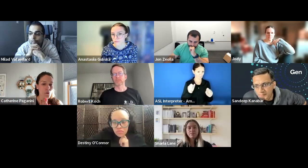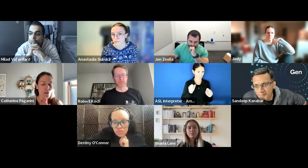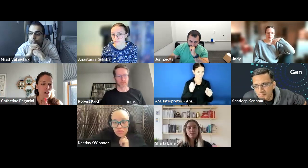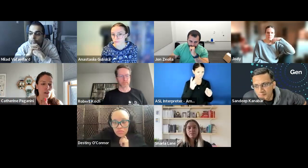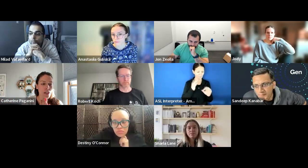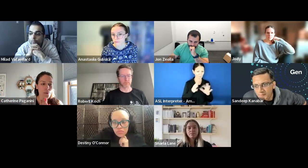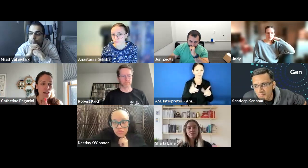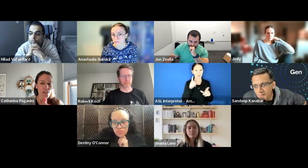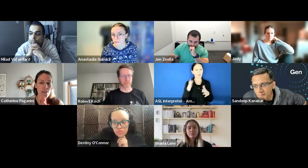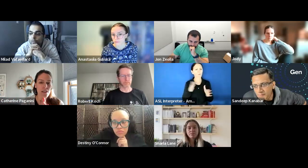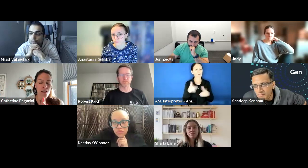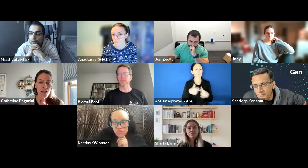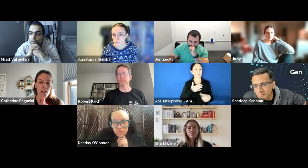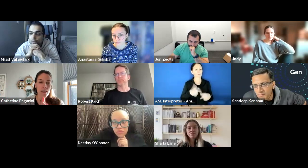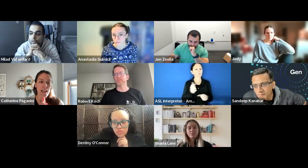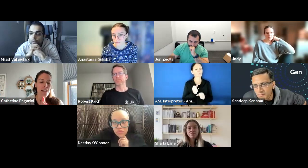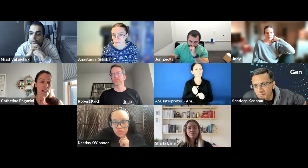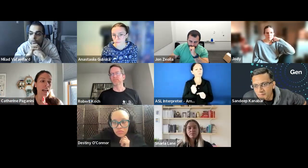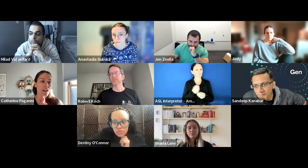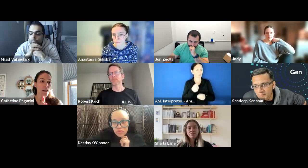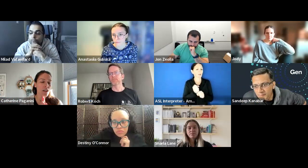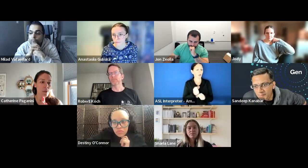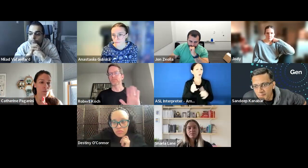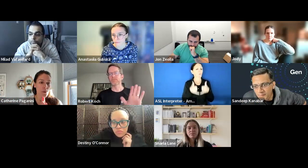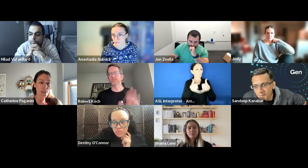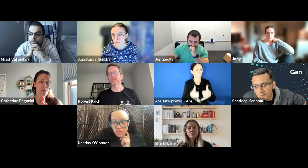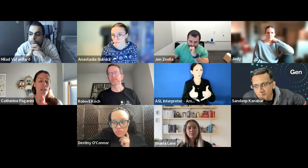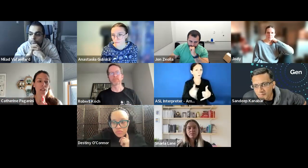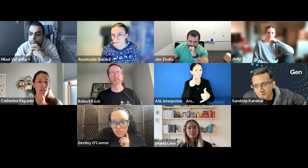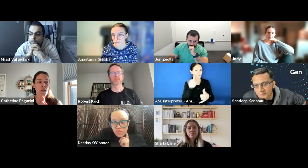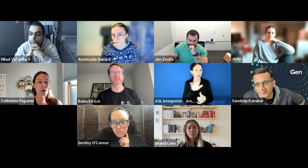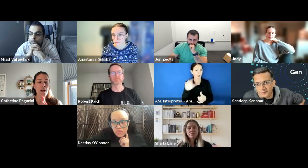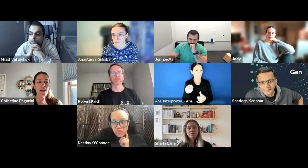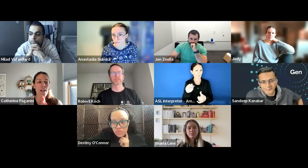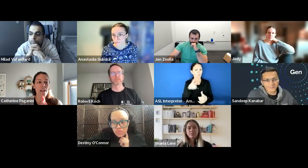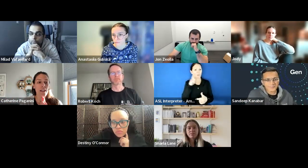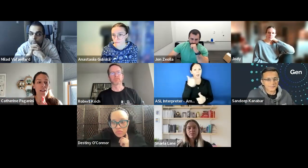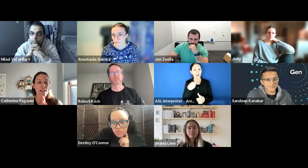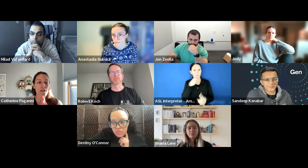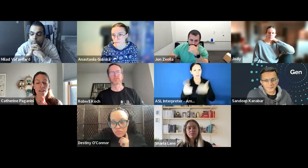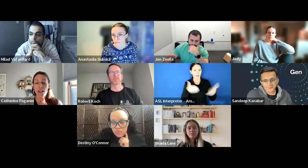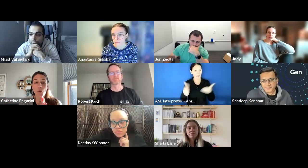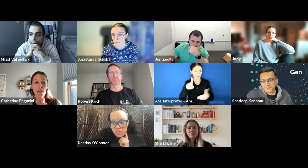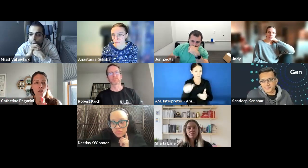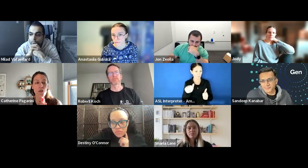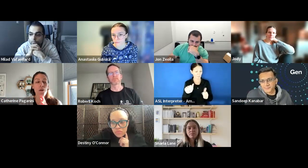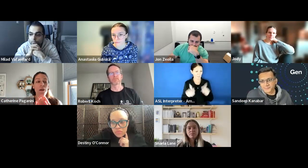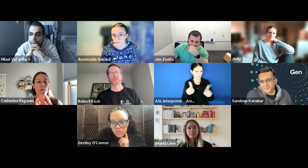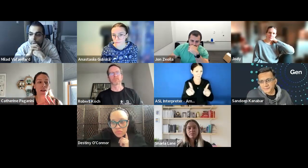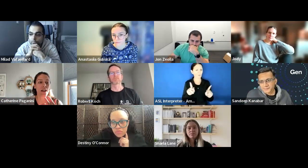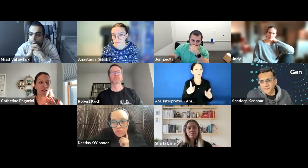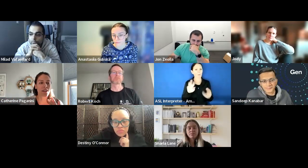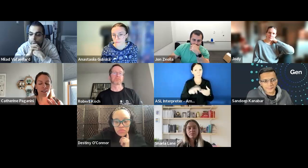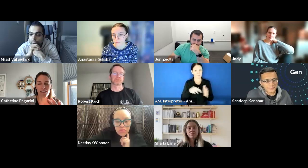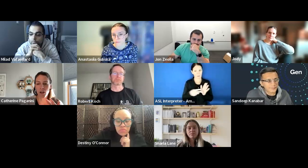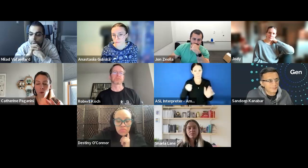award for companies that hire people with disabilities. So it's up to us to